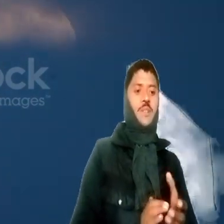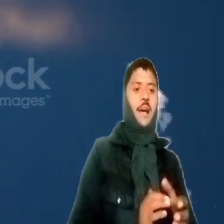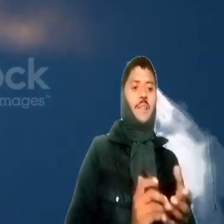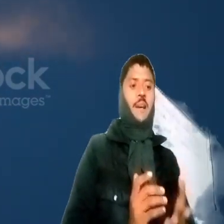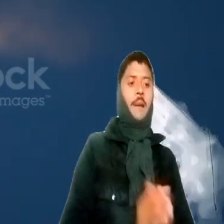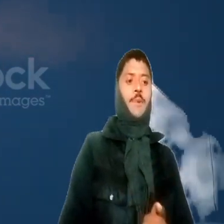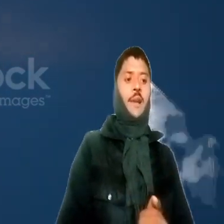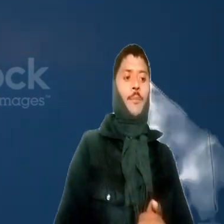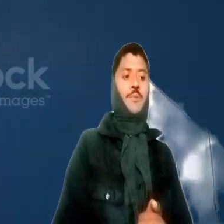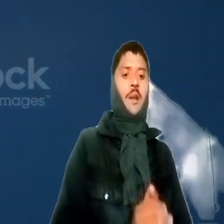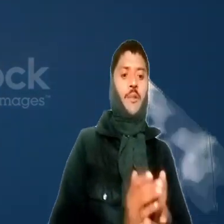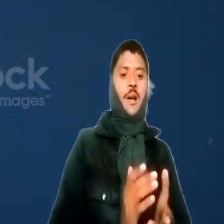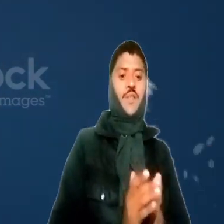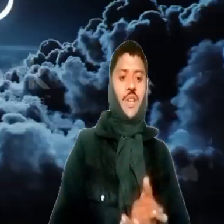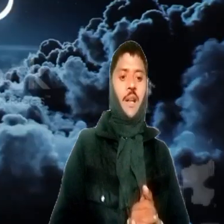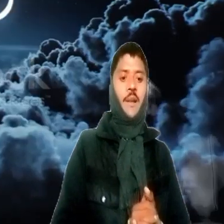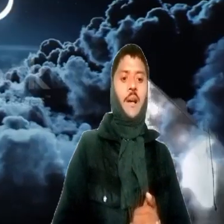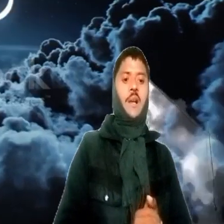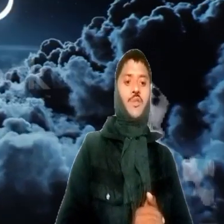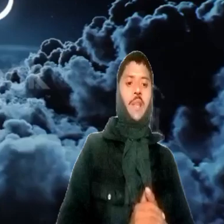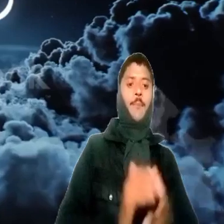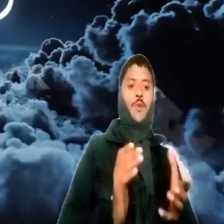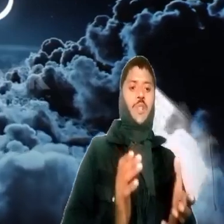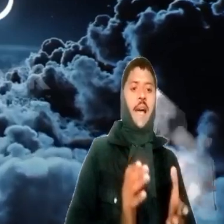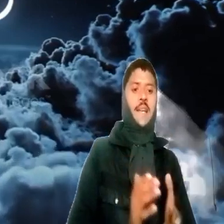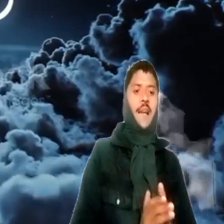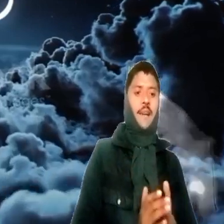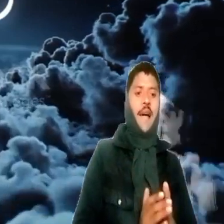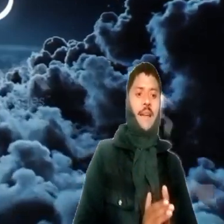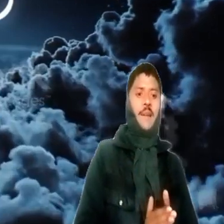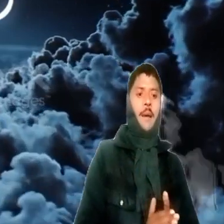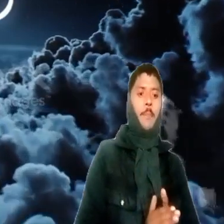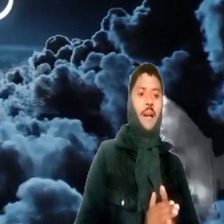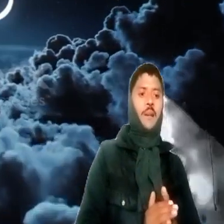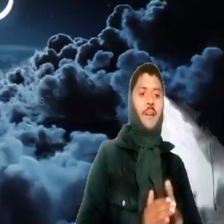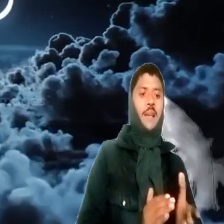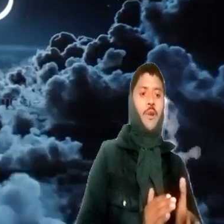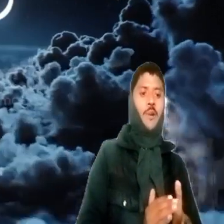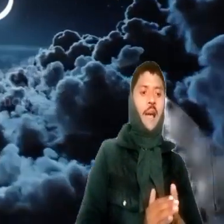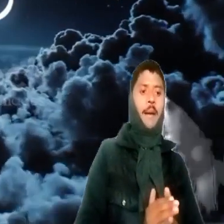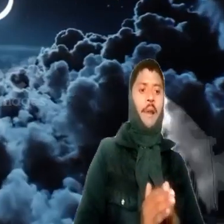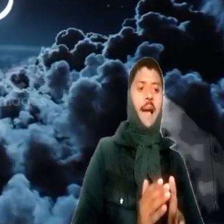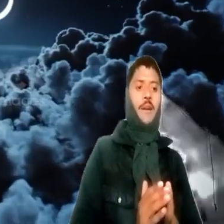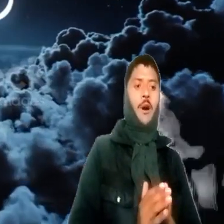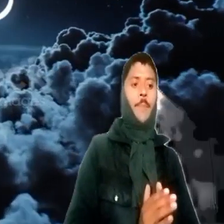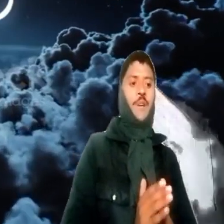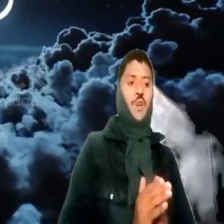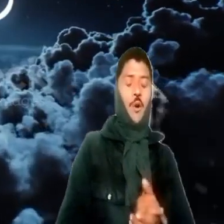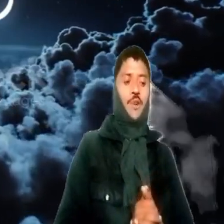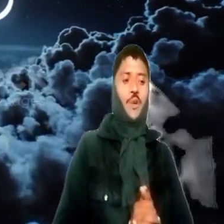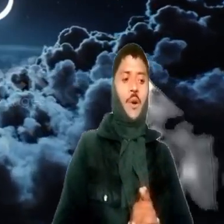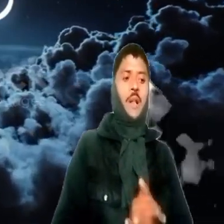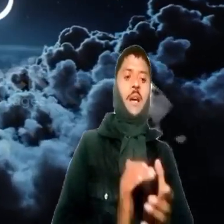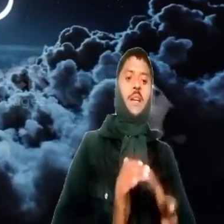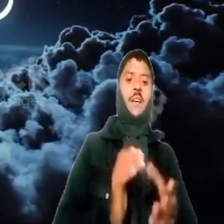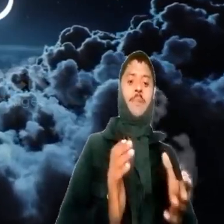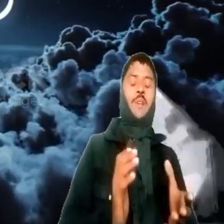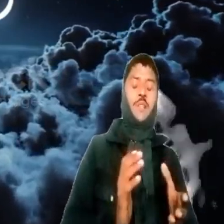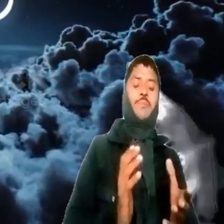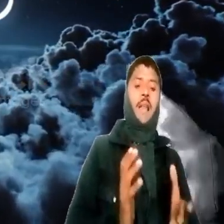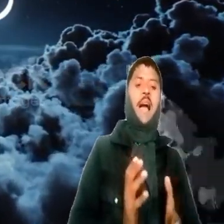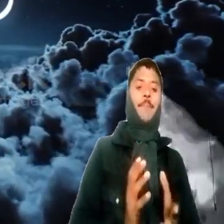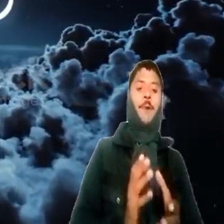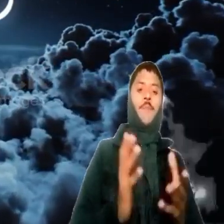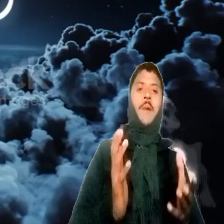planets just as the capital moves around the sun. So the moon shines at night, but it does not have light of its own. So